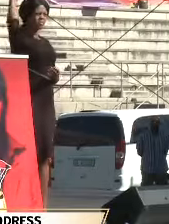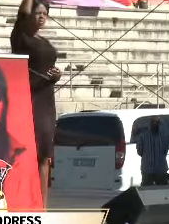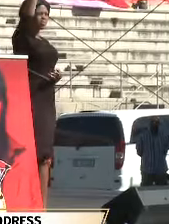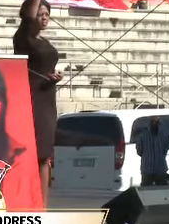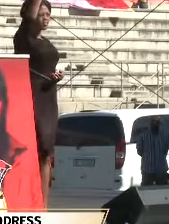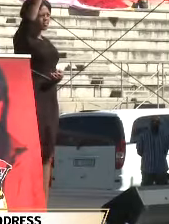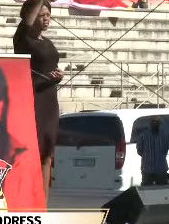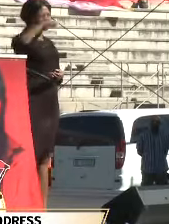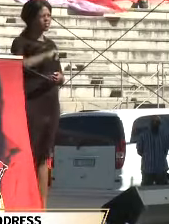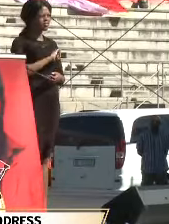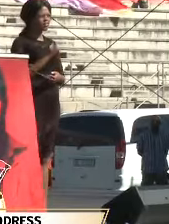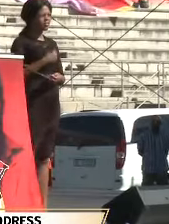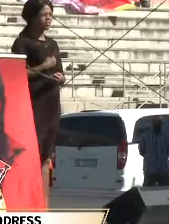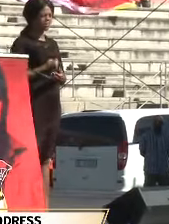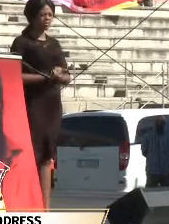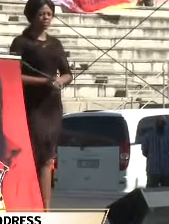Amandla!